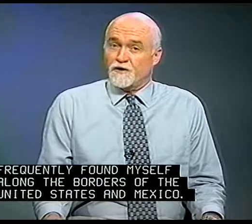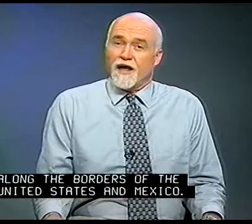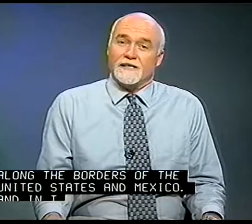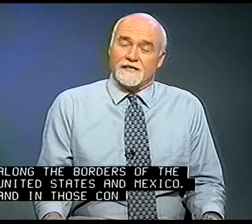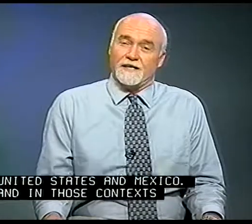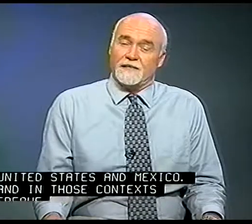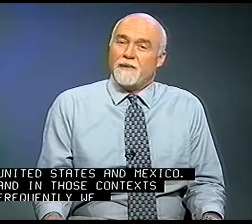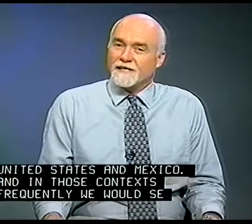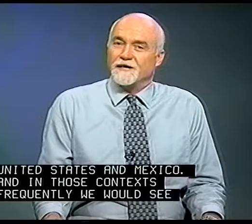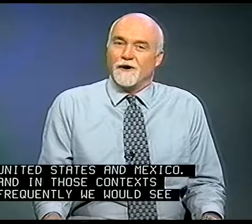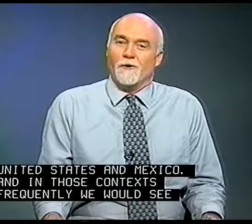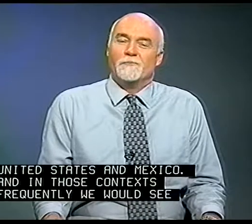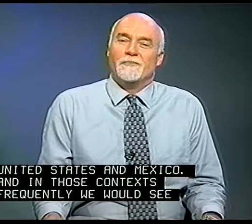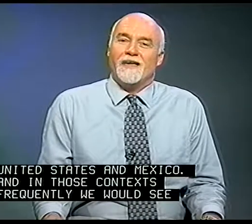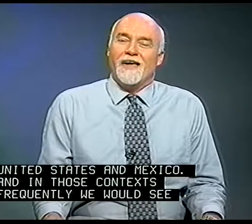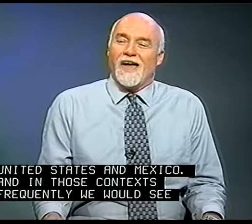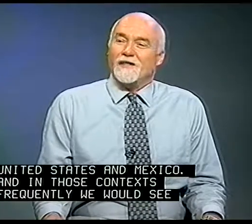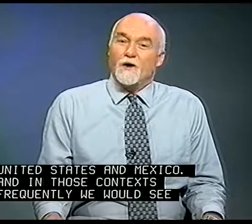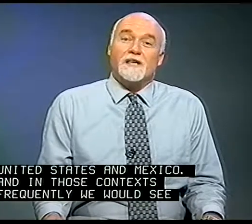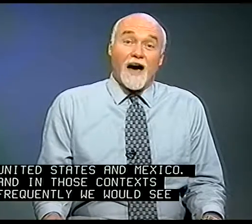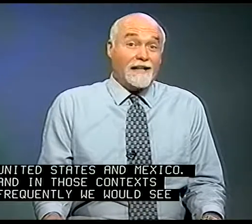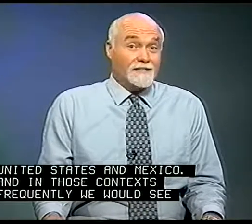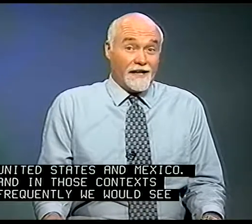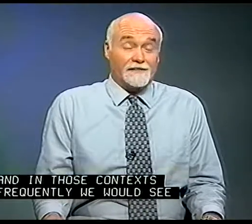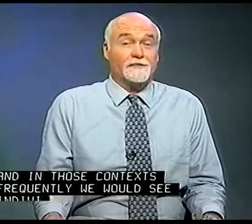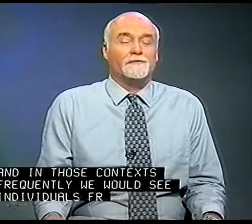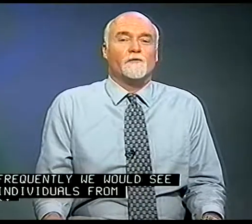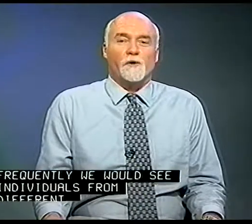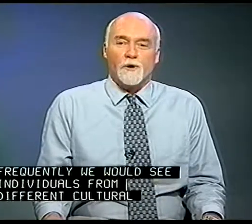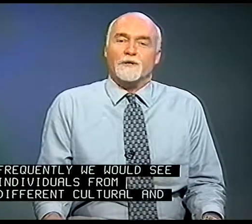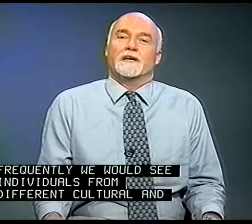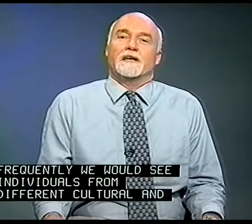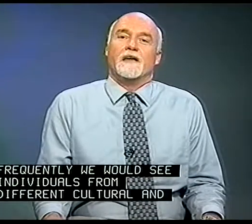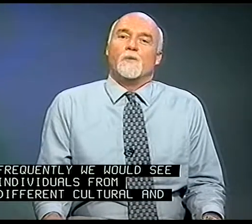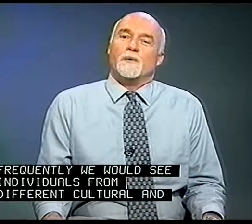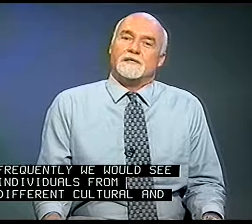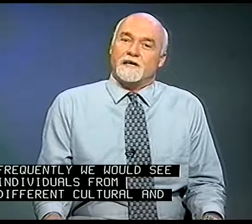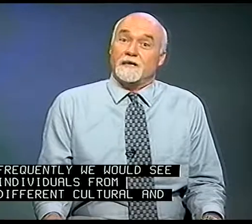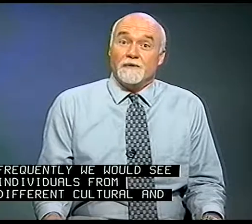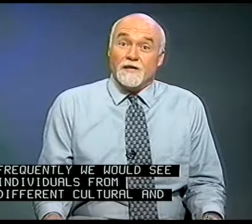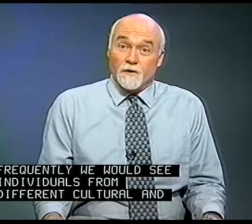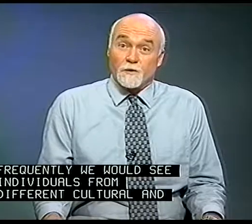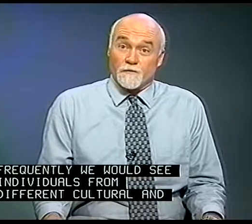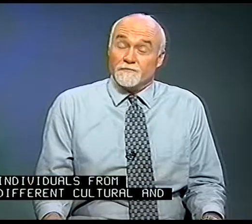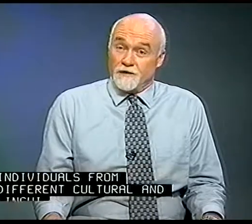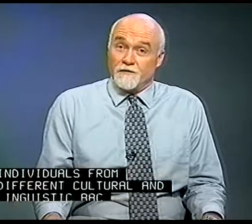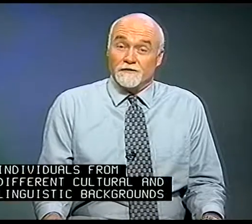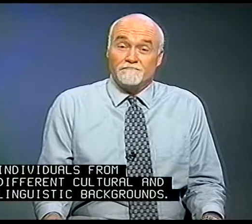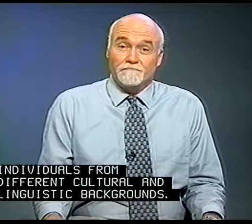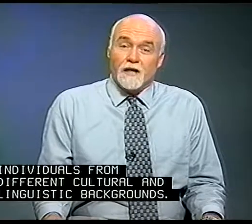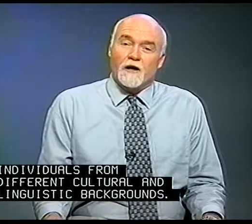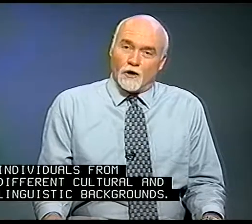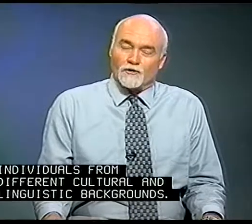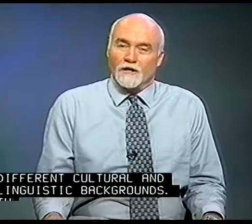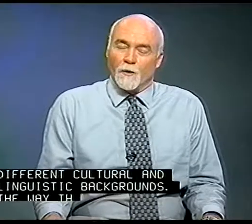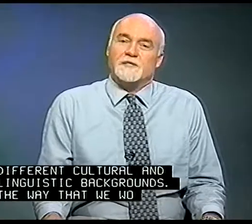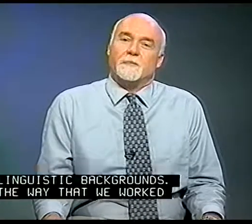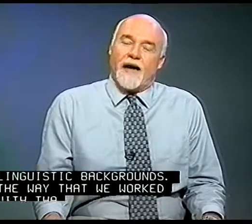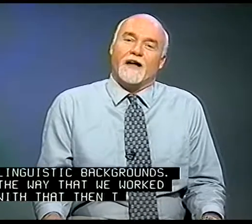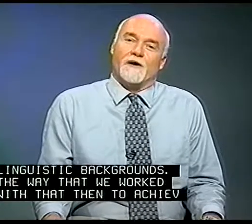United States and Mexico. And in those contexts, frequently, we would see individuals from different cultural and linguistic